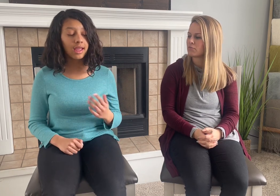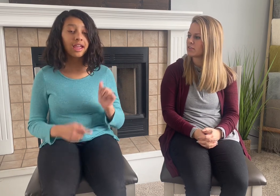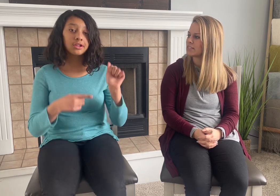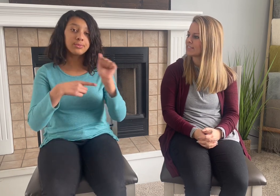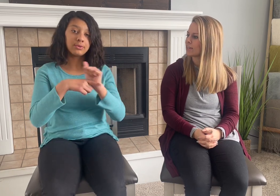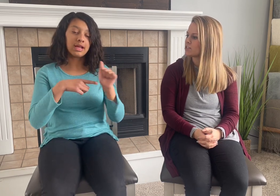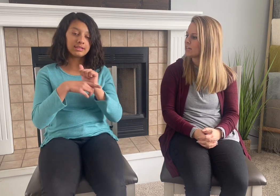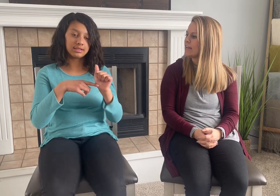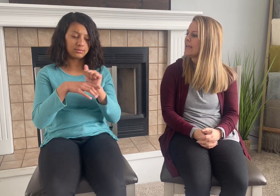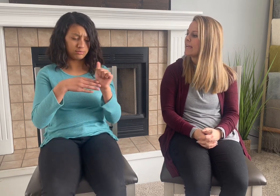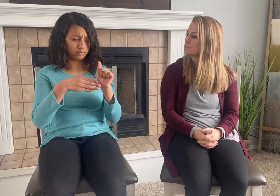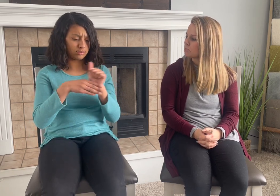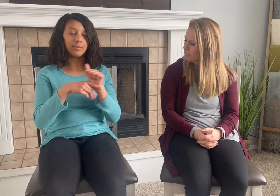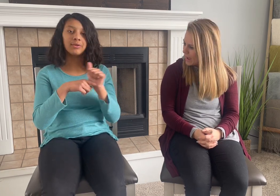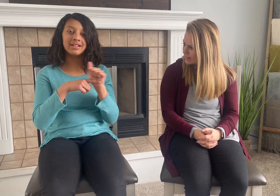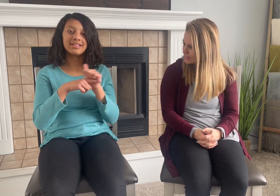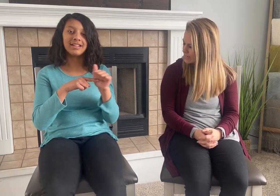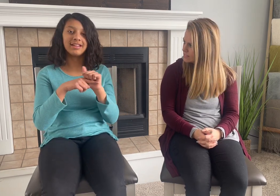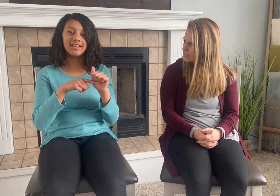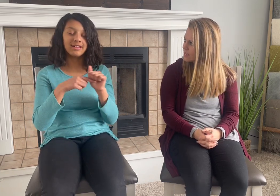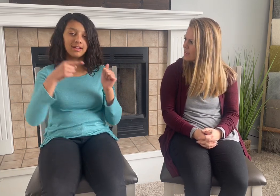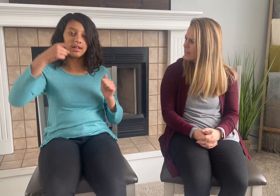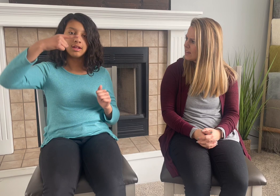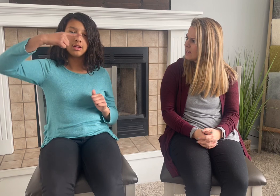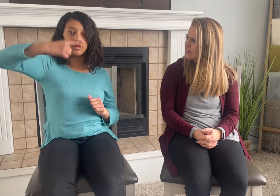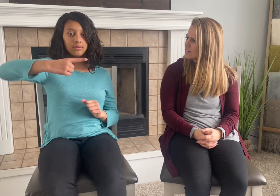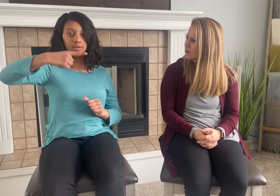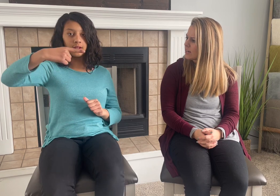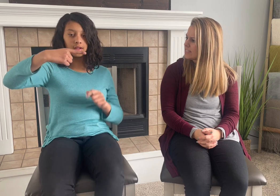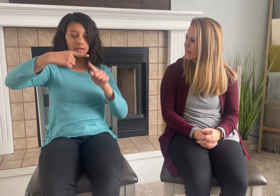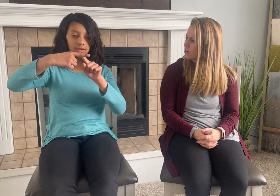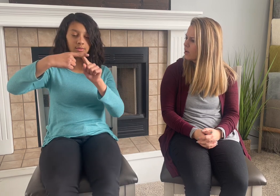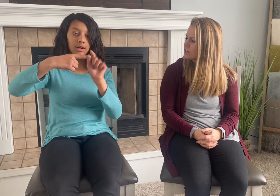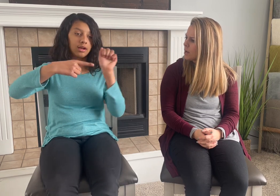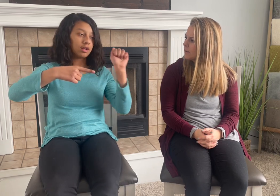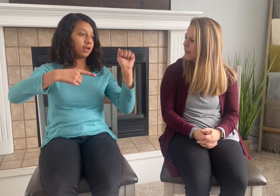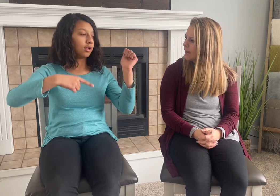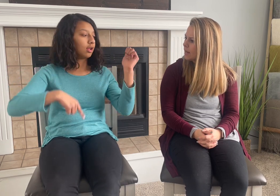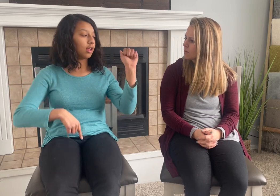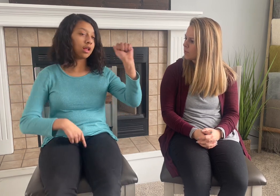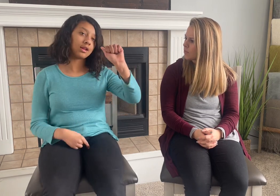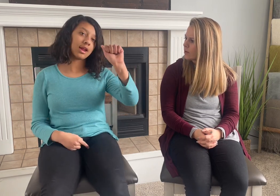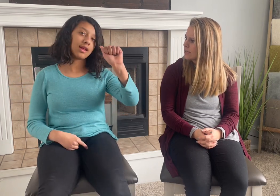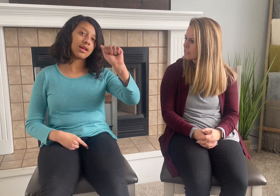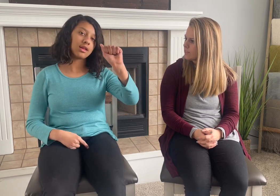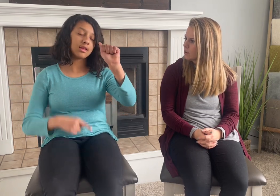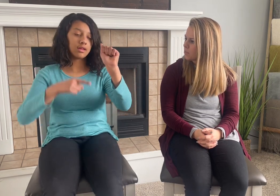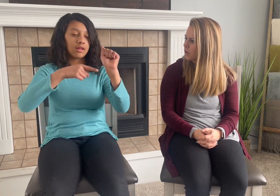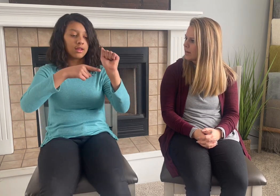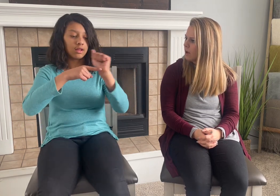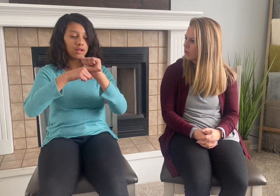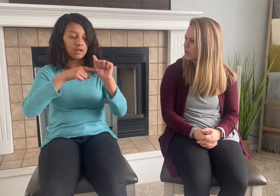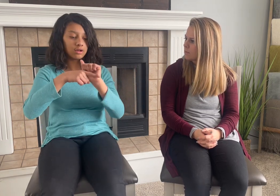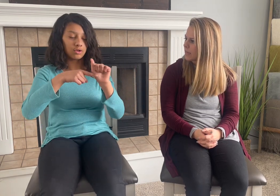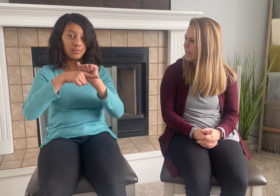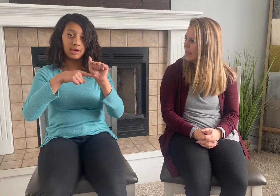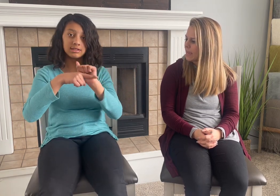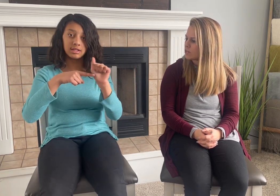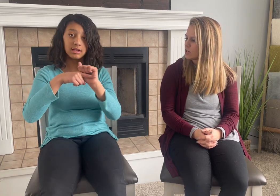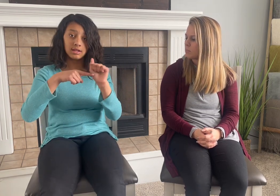for this section is practice. So you're going to take your non-dominant hand with your index finger pointed out. You're going to make it a hand shape